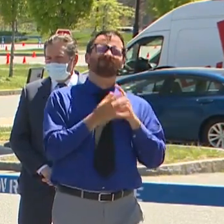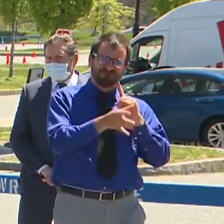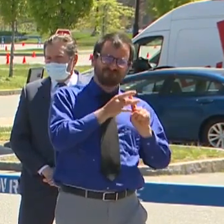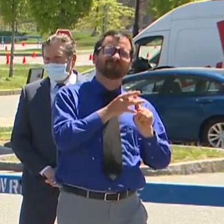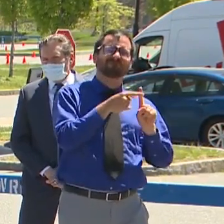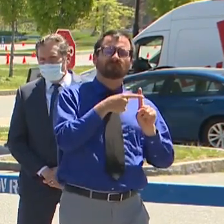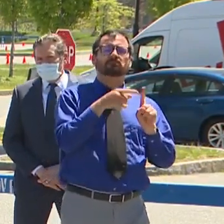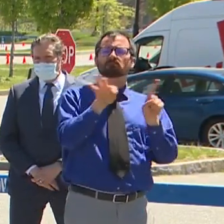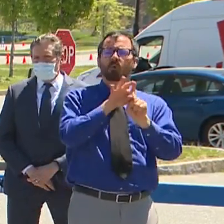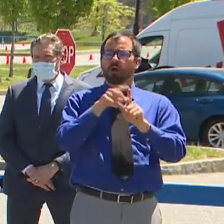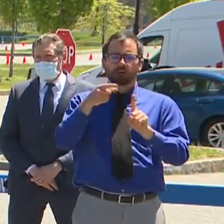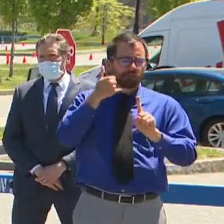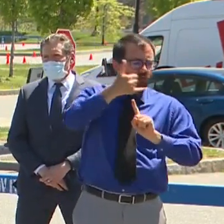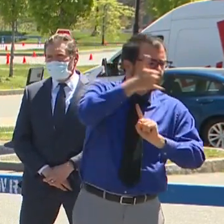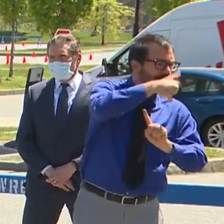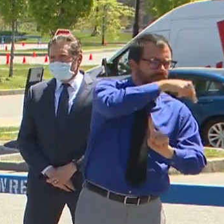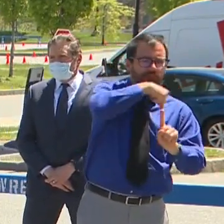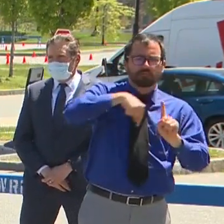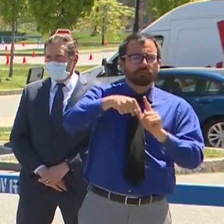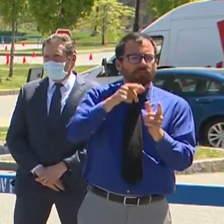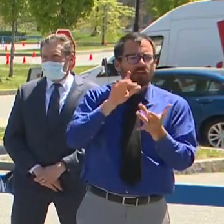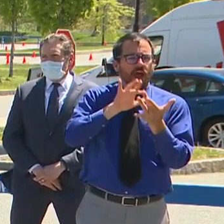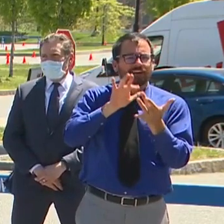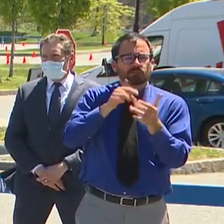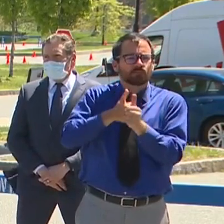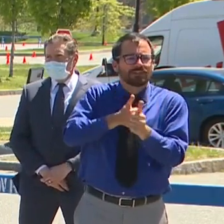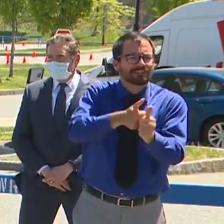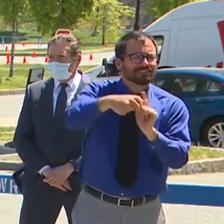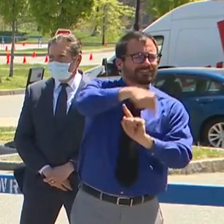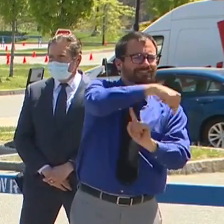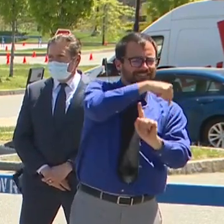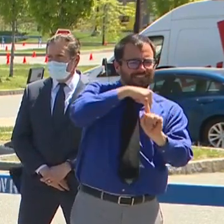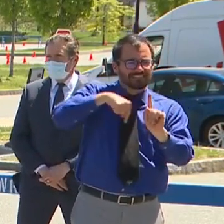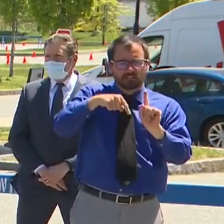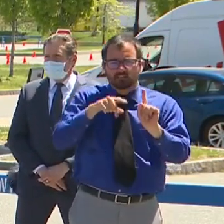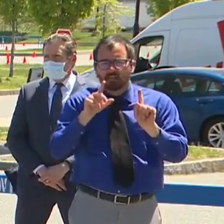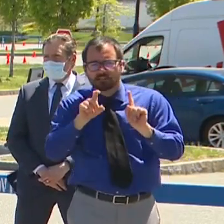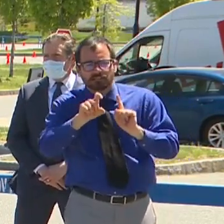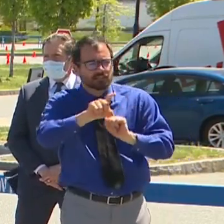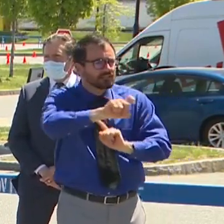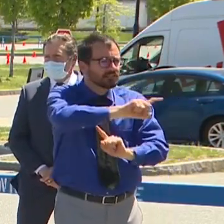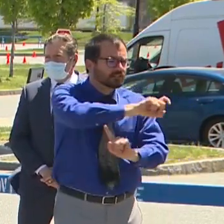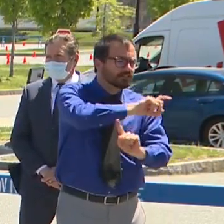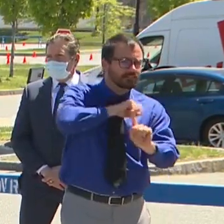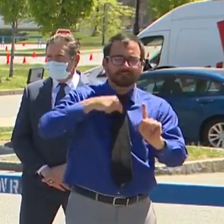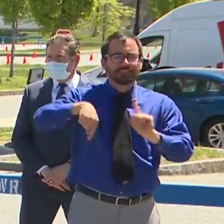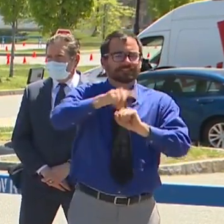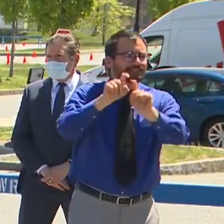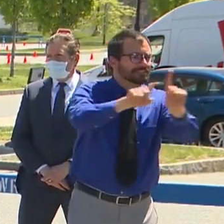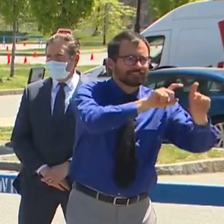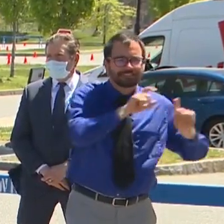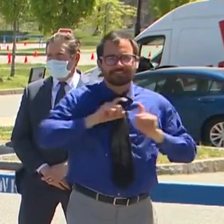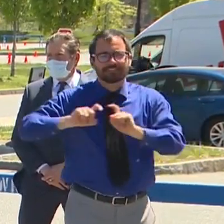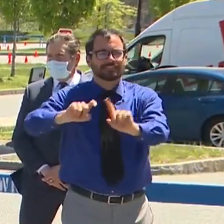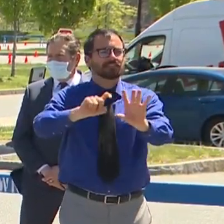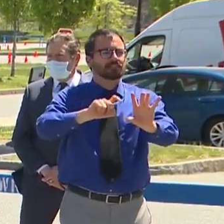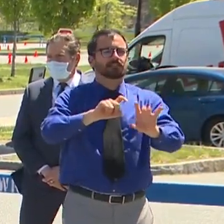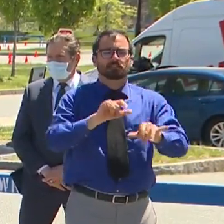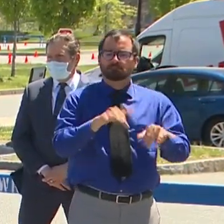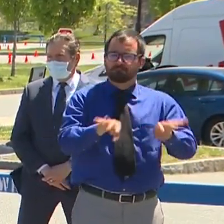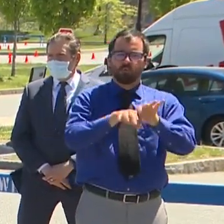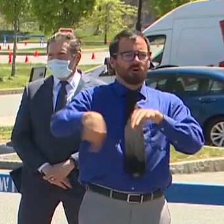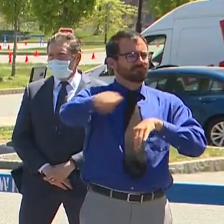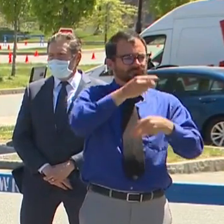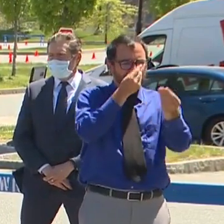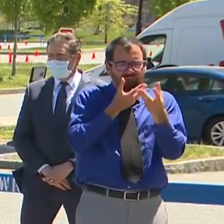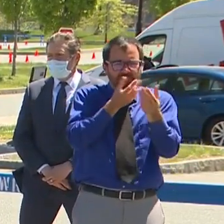who contracted the virus, but also who they've been in contact with. And you gotta thank the governor and his team for the foresight to get Partners